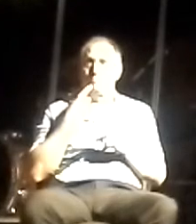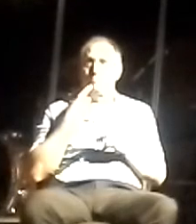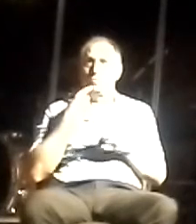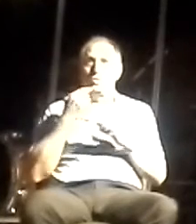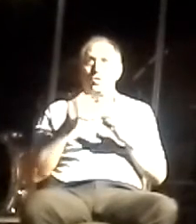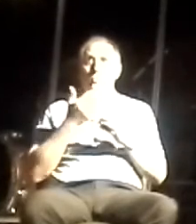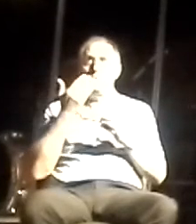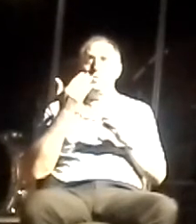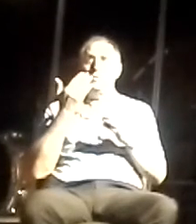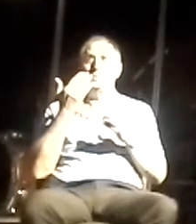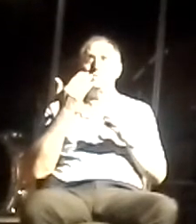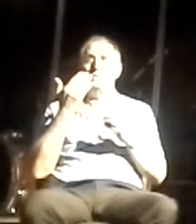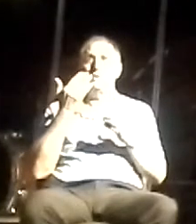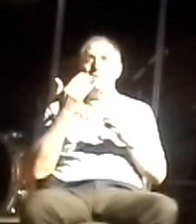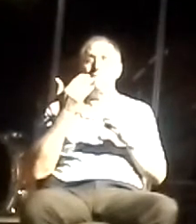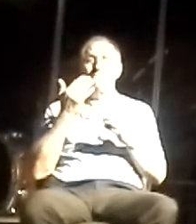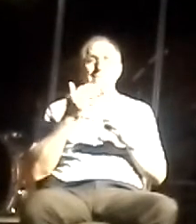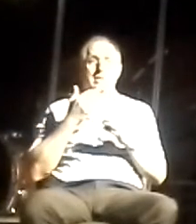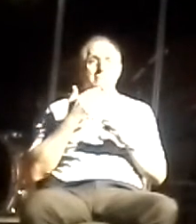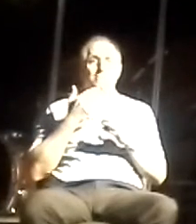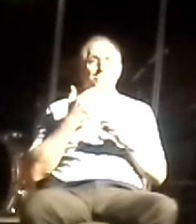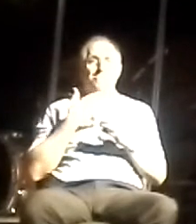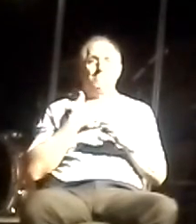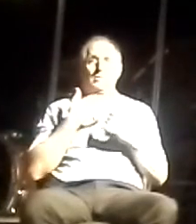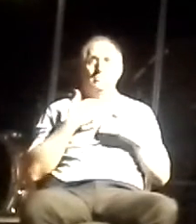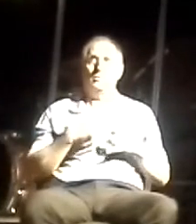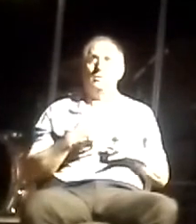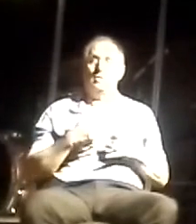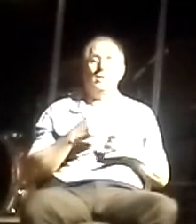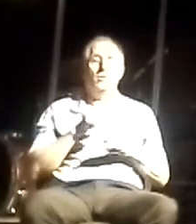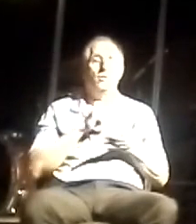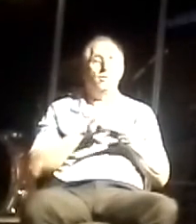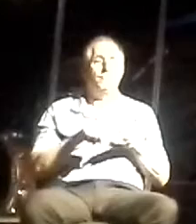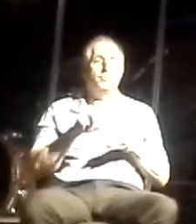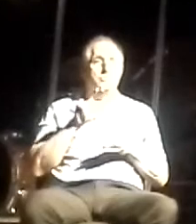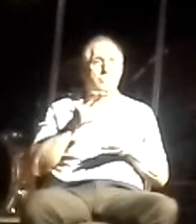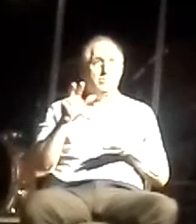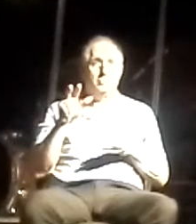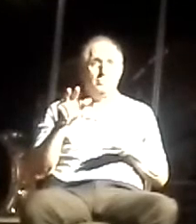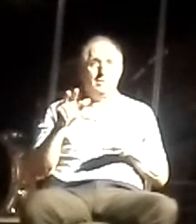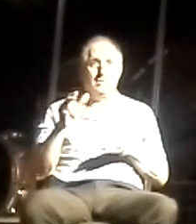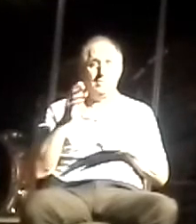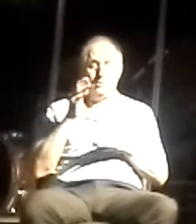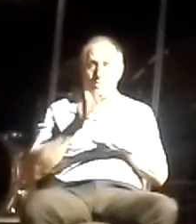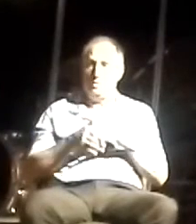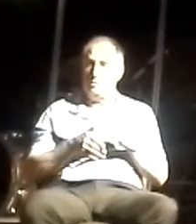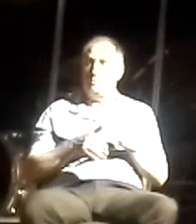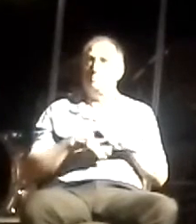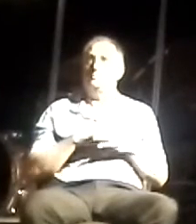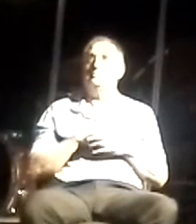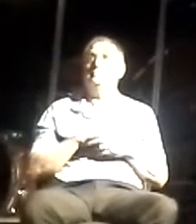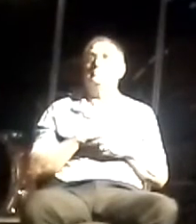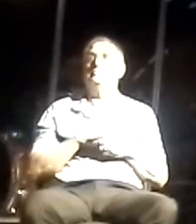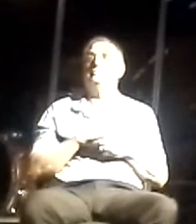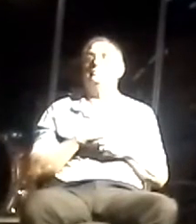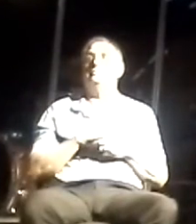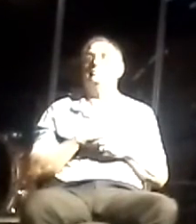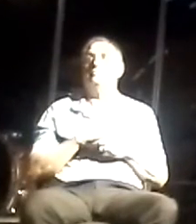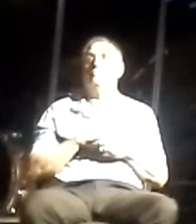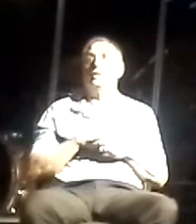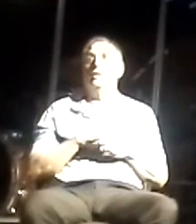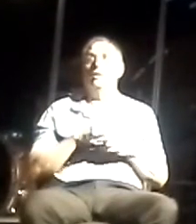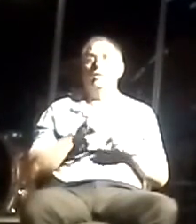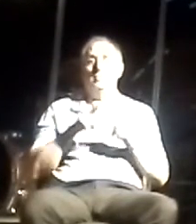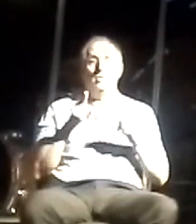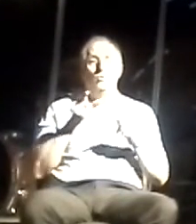Almost to the point of being a little bit of a bummer. Let me give you verse 33. Let me tell you how Solomon ends this chapter. You'll enjoy reading it this week. Solomon says